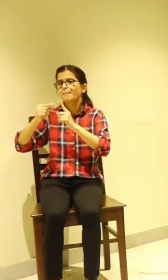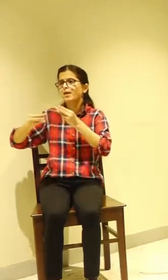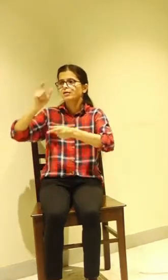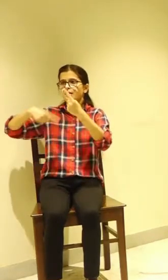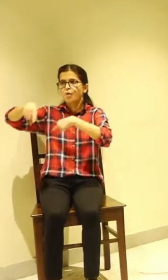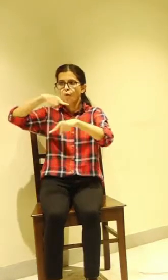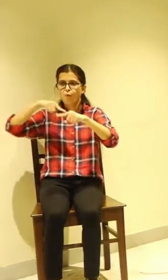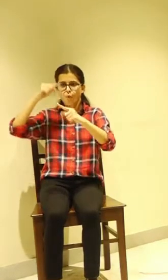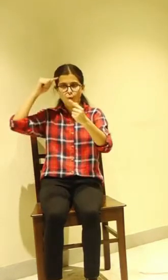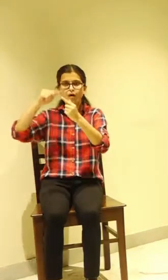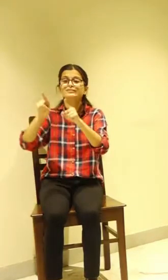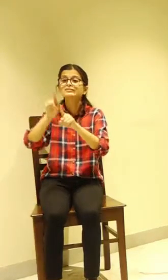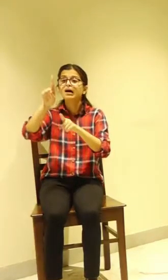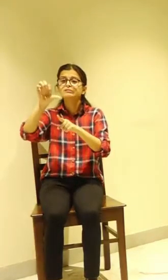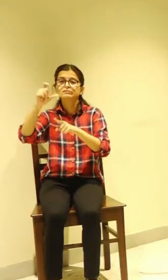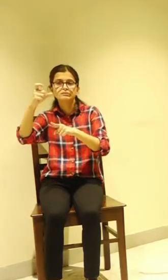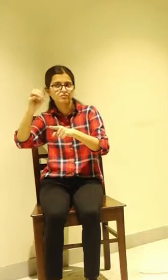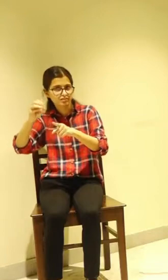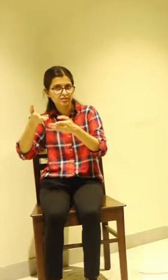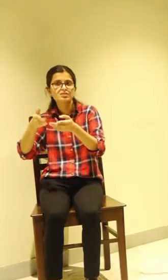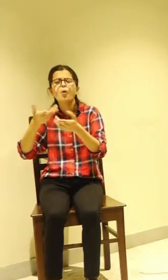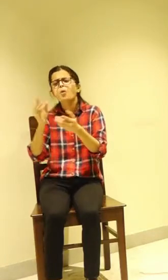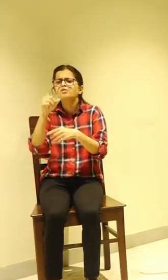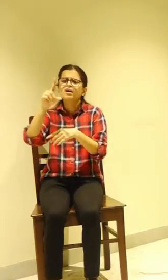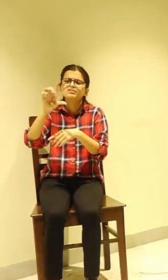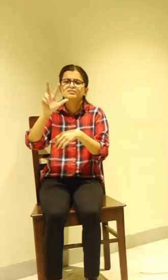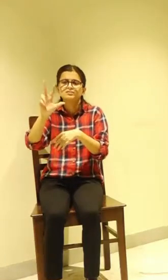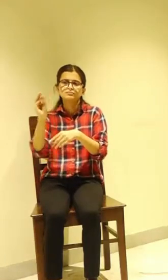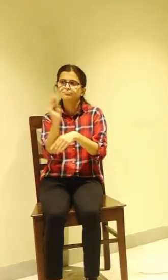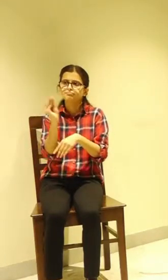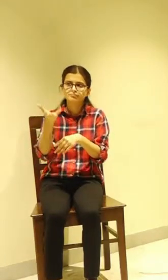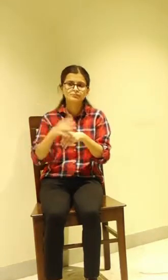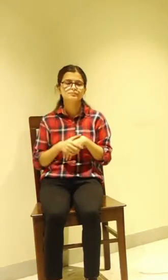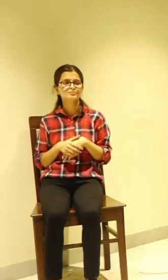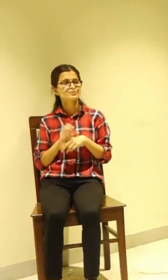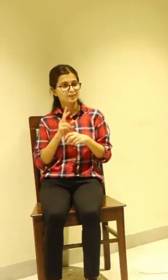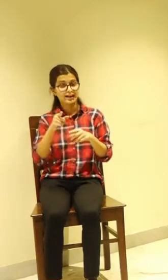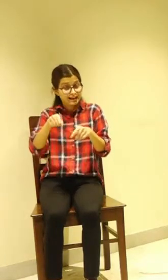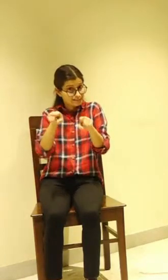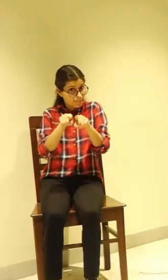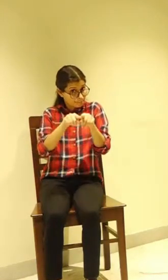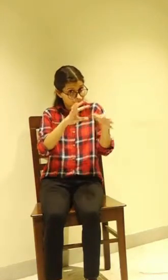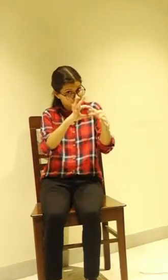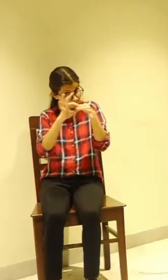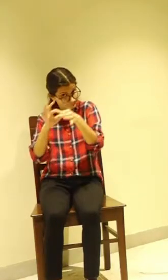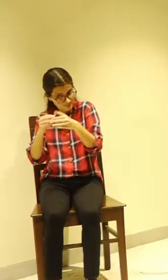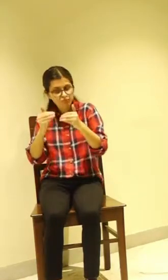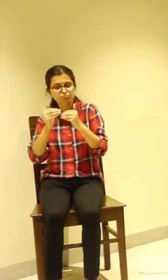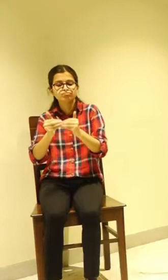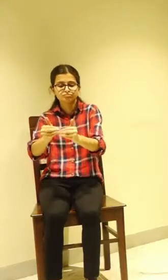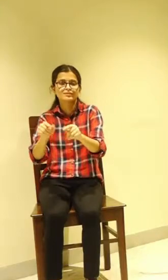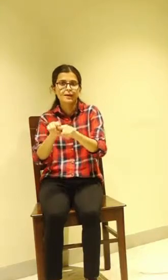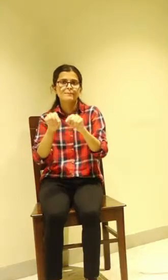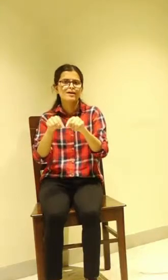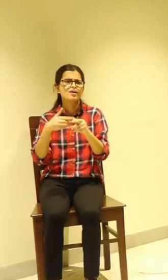India in the 1970s and importantly in the 1980s. Right. On this thread, it's worthwhile to take it forward a little bit, right.